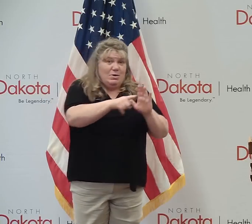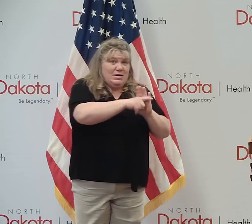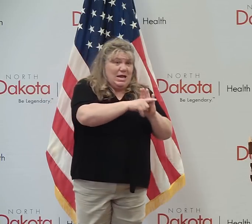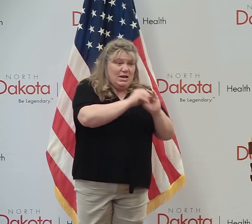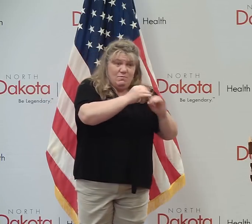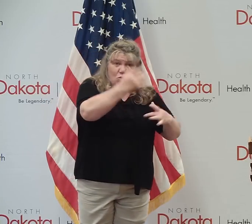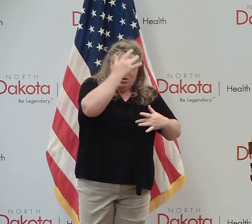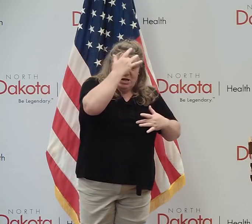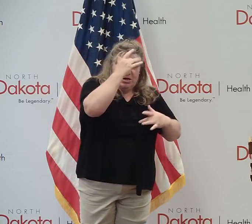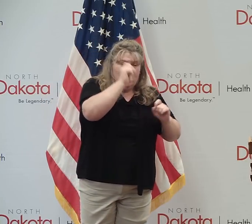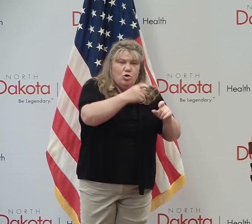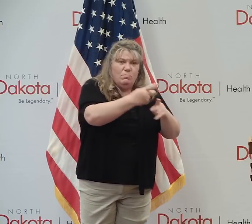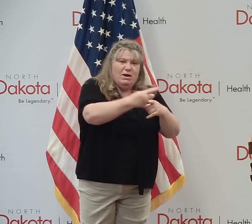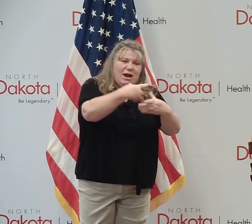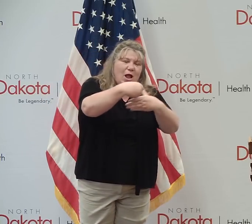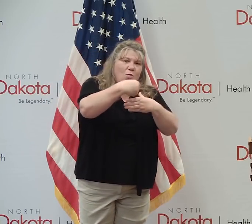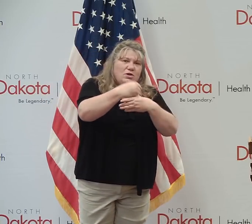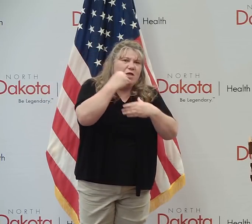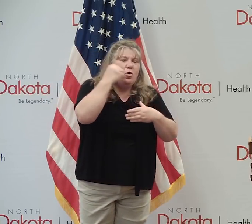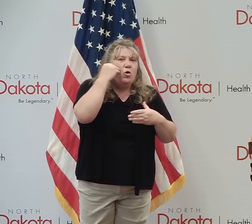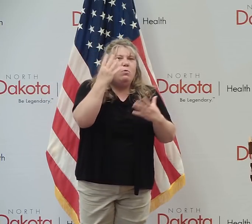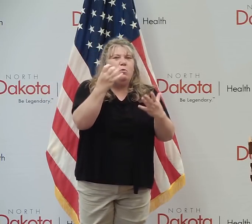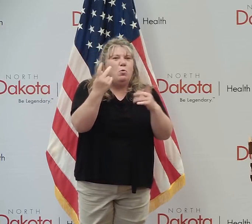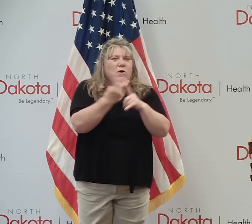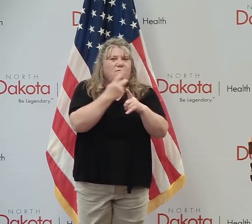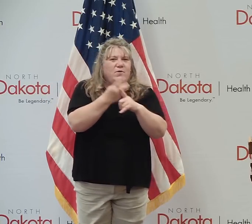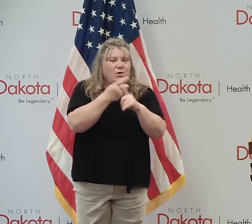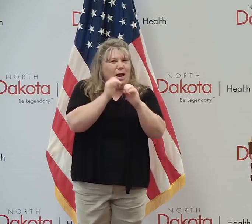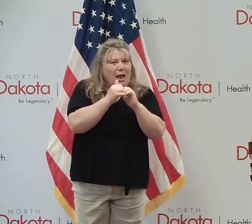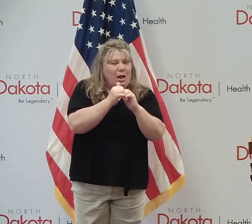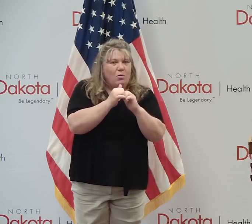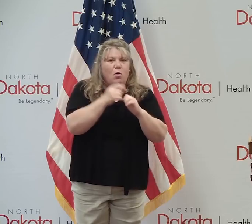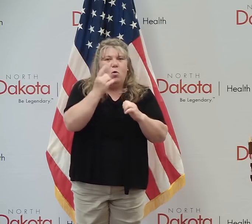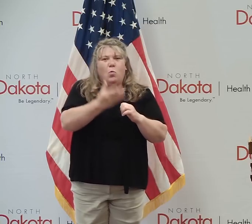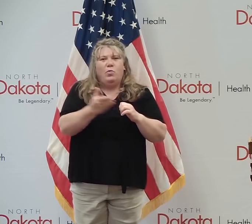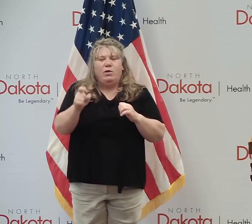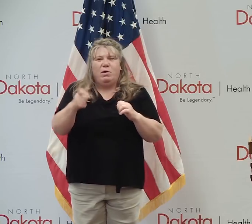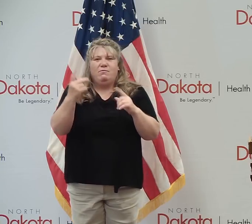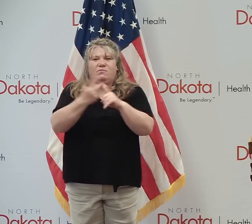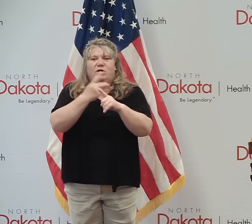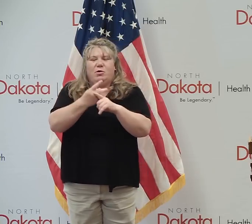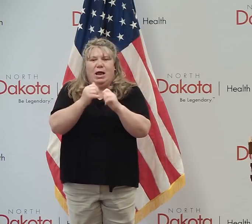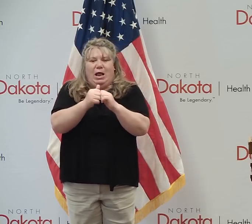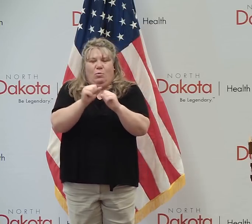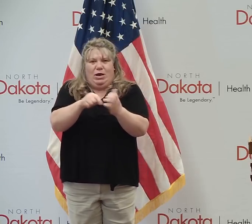of a home, we want to figure out a way to do that. And one of the things we have to figure out is the